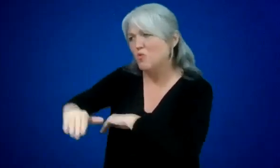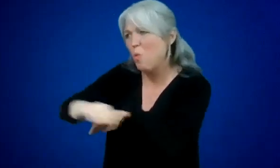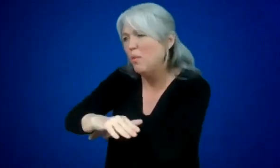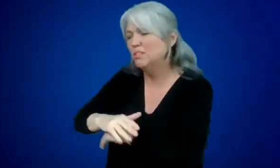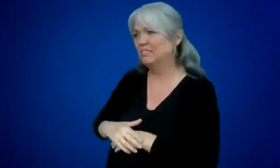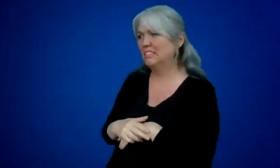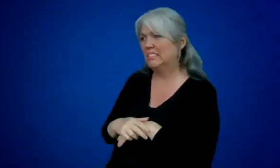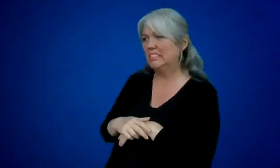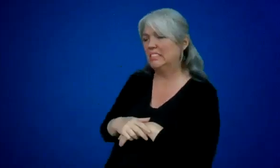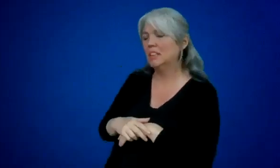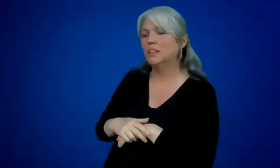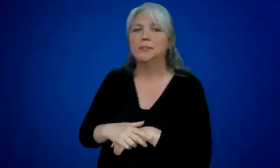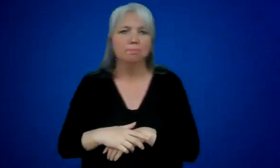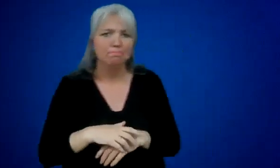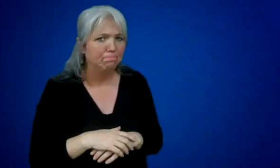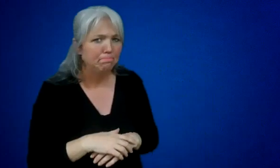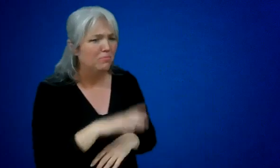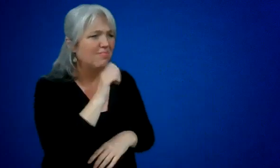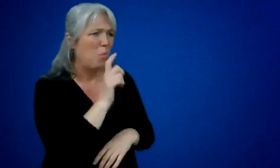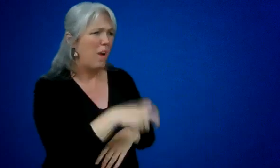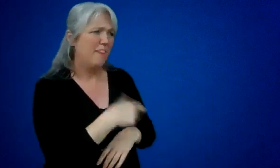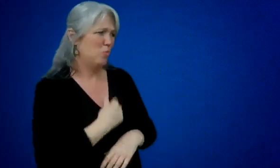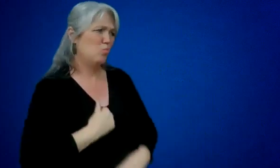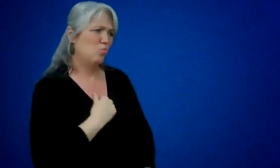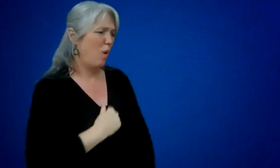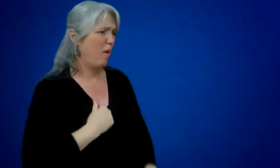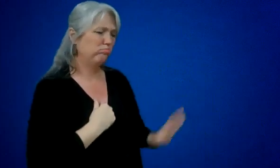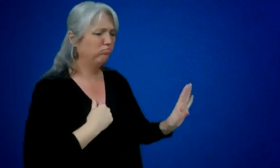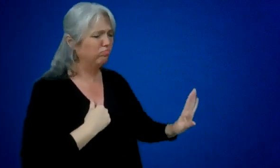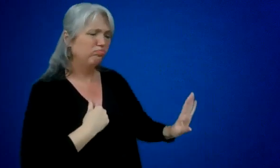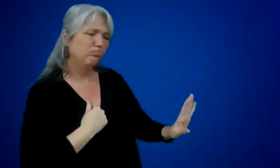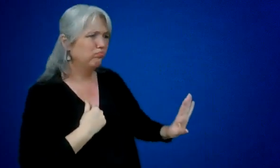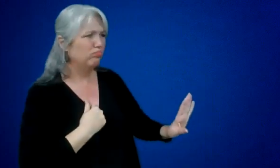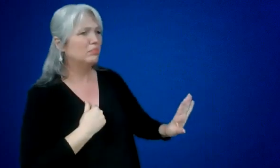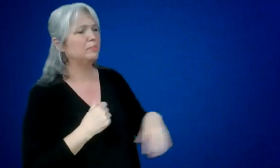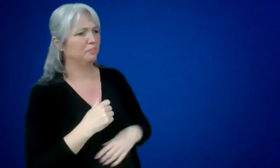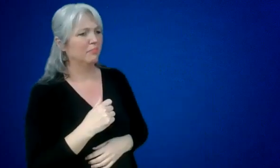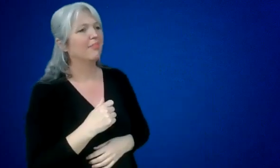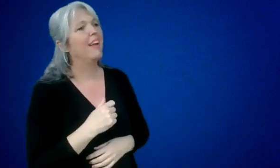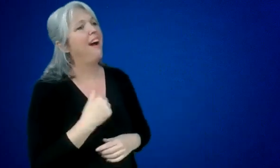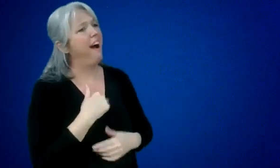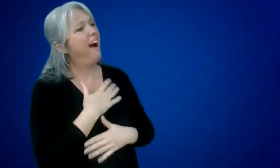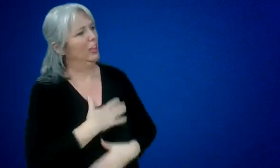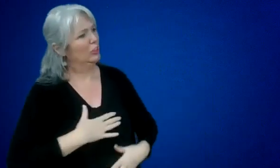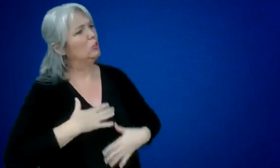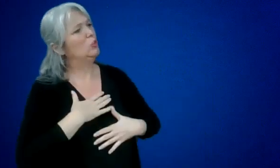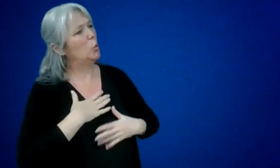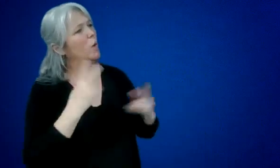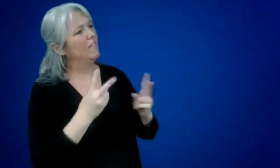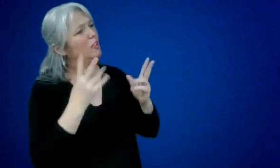said. "You ain't got to be sorry," she said. "I enjoy a little company."